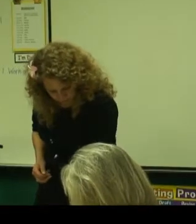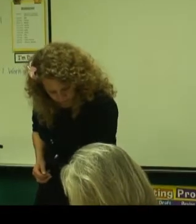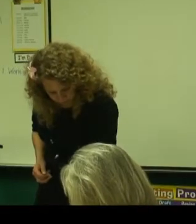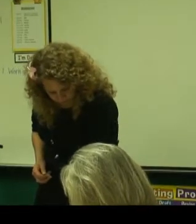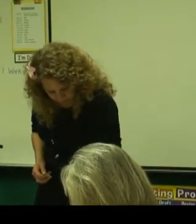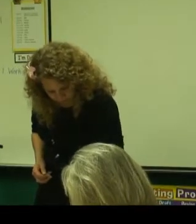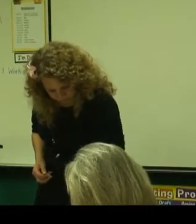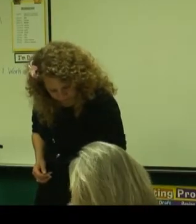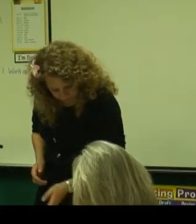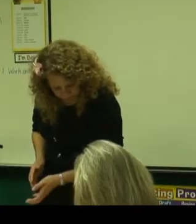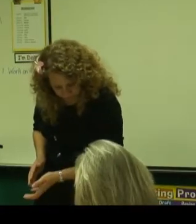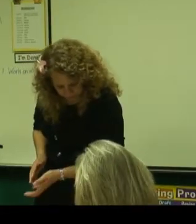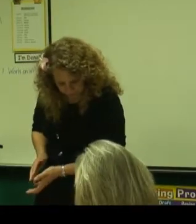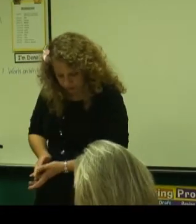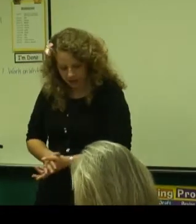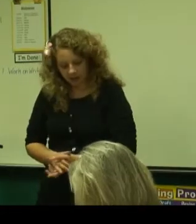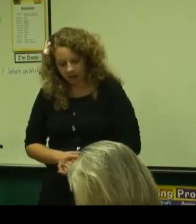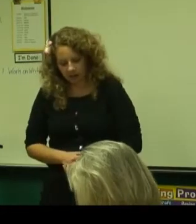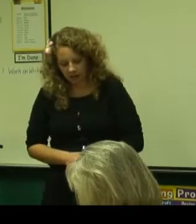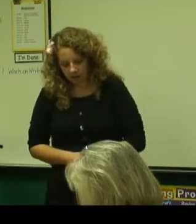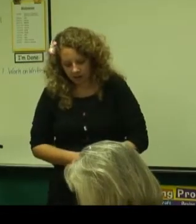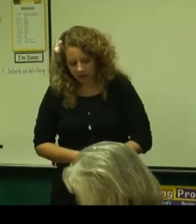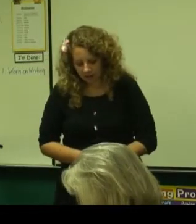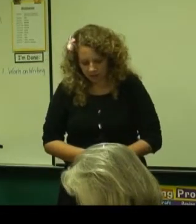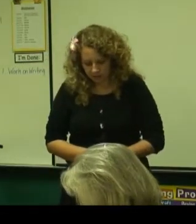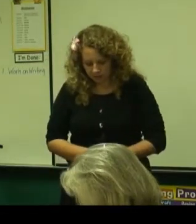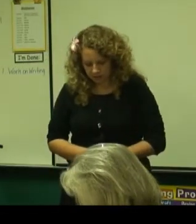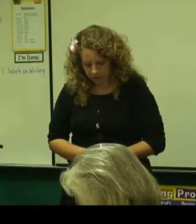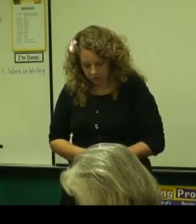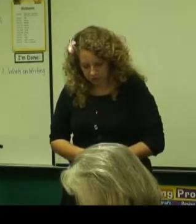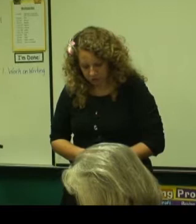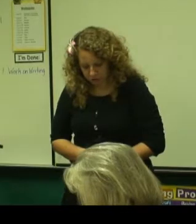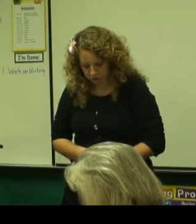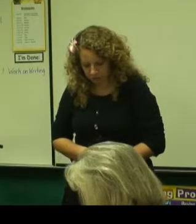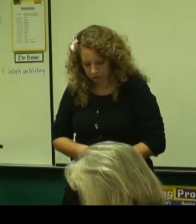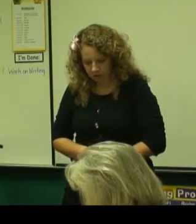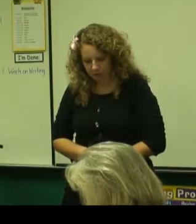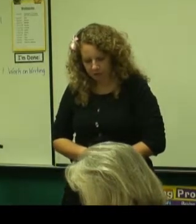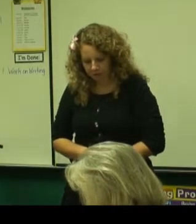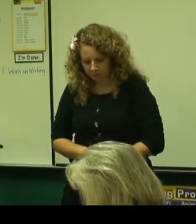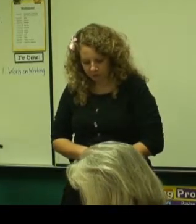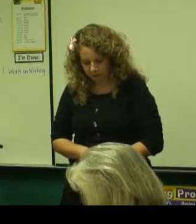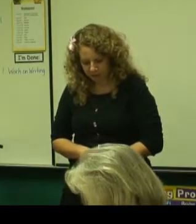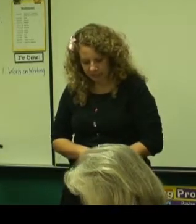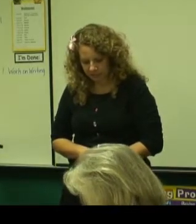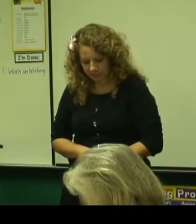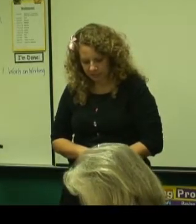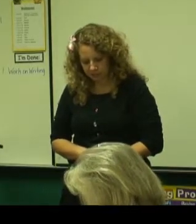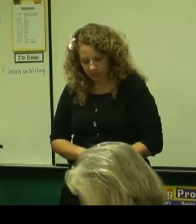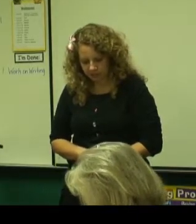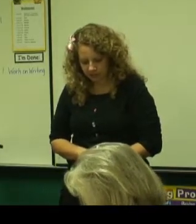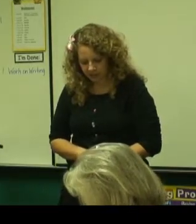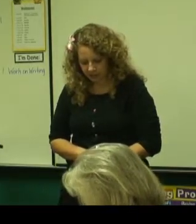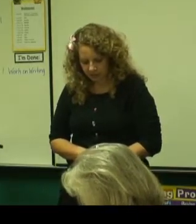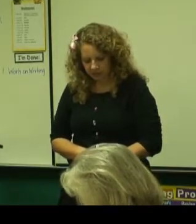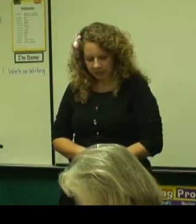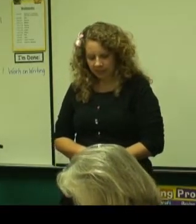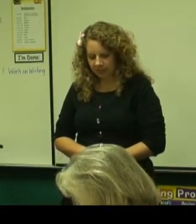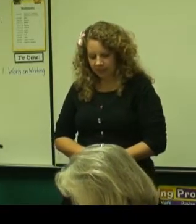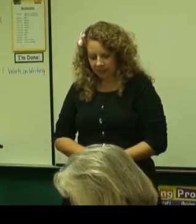Okay. Okay, let's go down to, on the bottom of page 46, the box there says